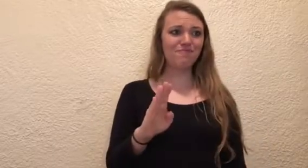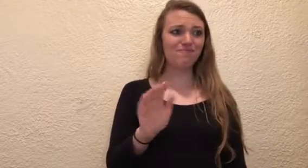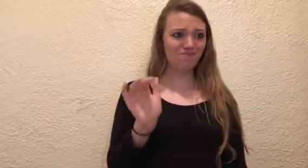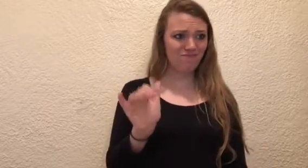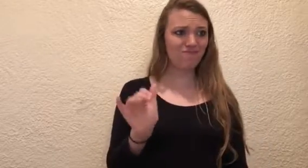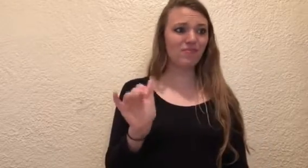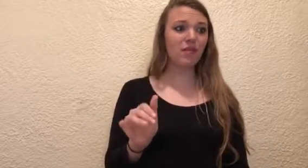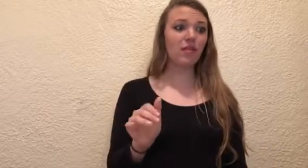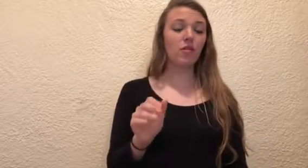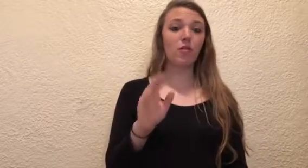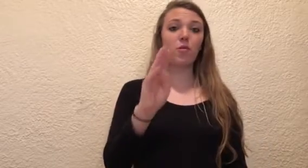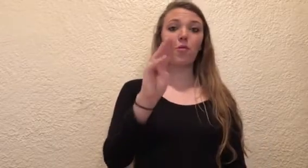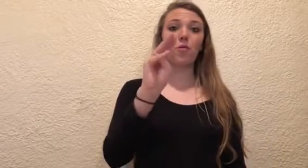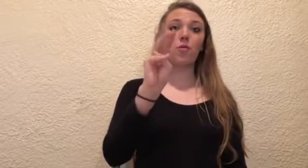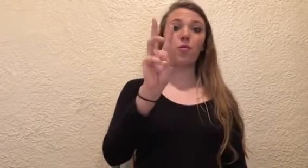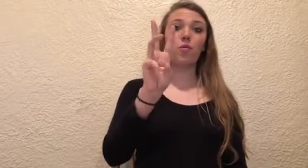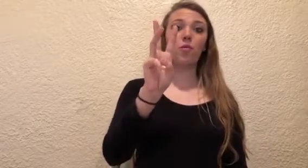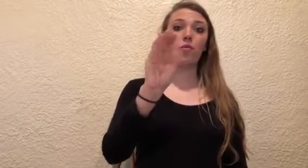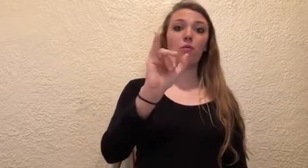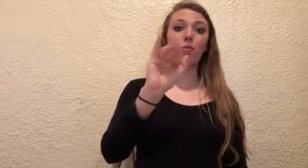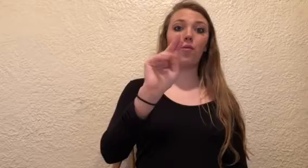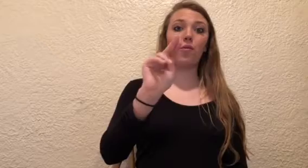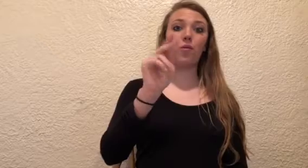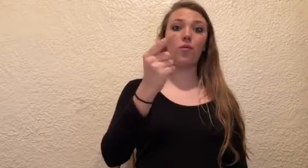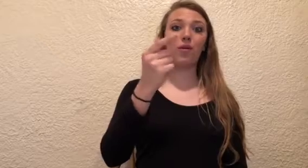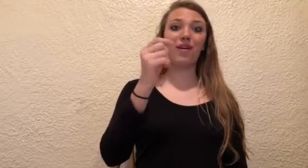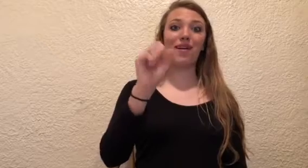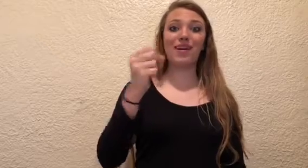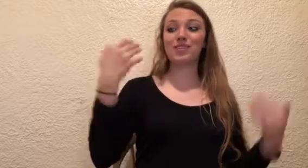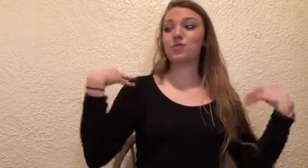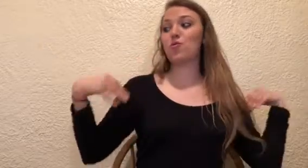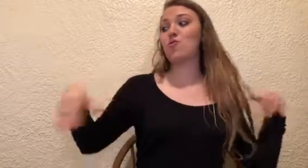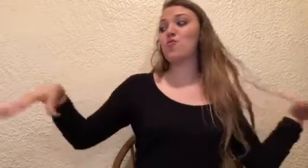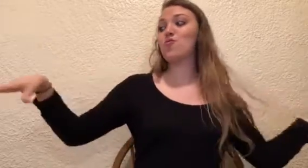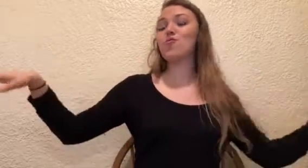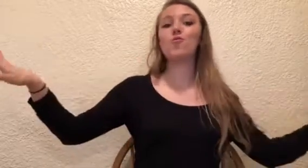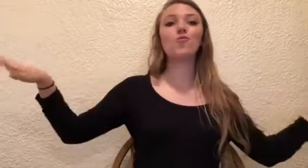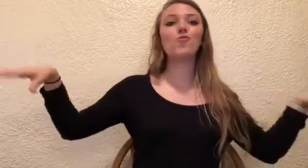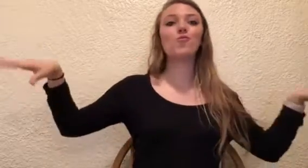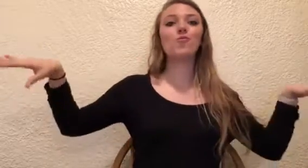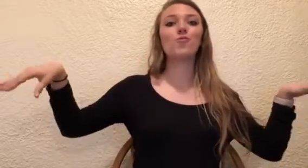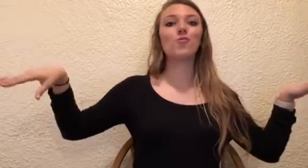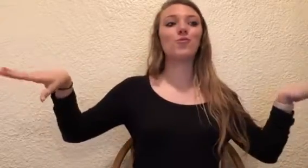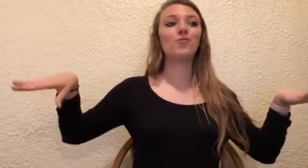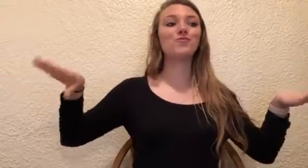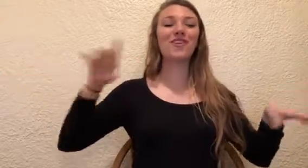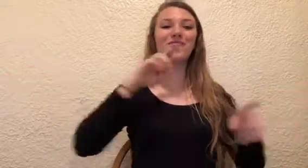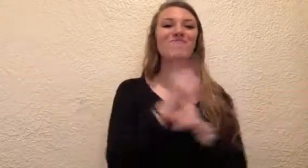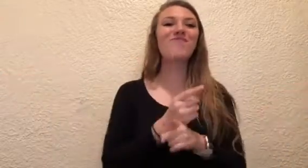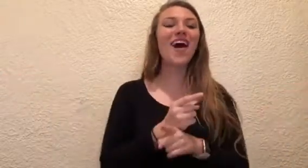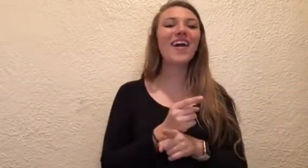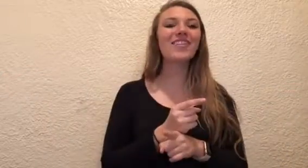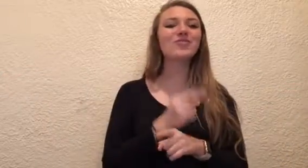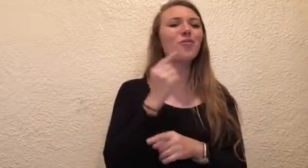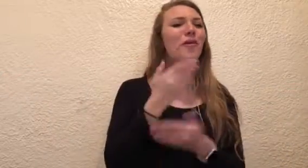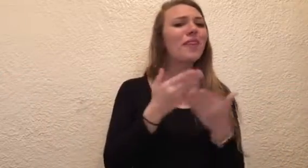The wings. Excuse me? The wings. The wings, yes. Now that's one thing I noticed that a lot of you did